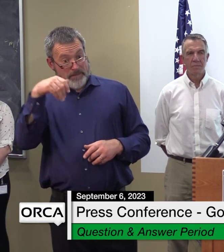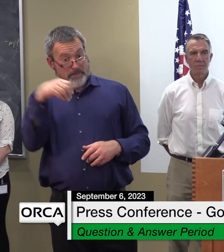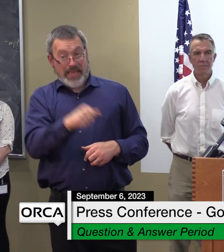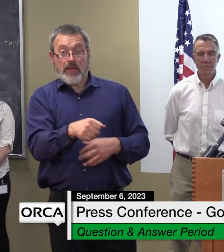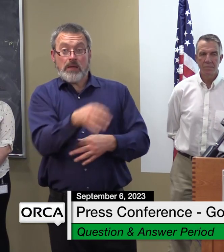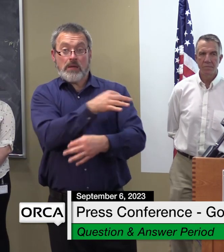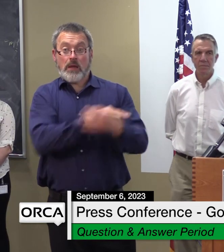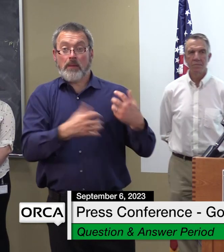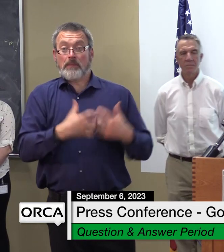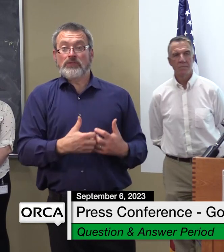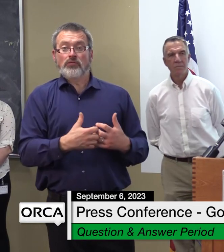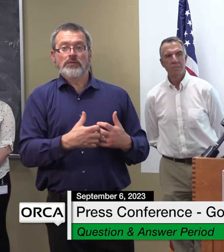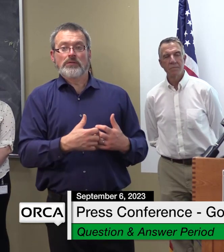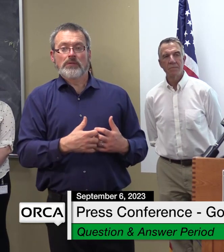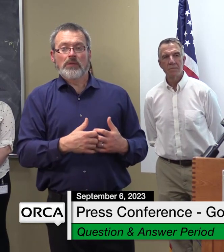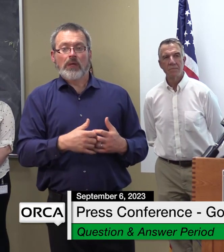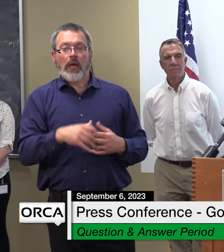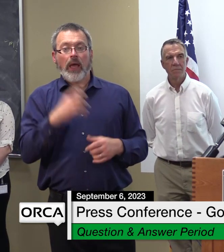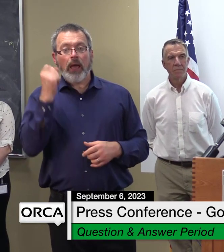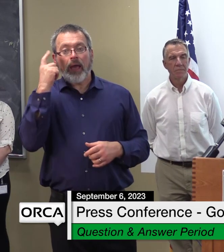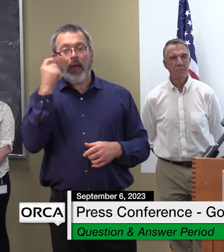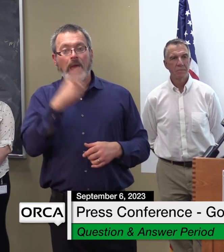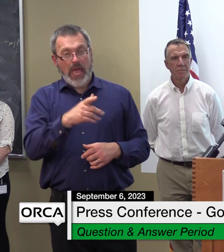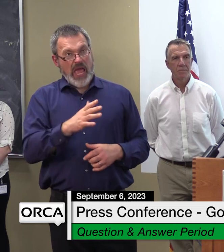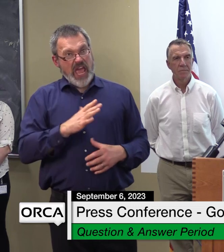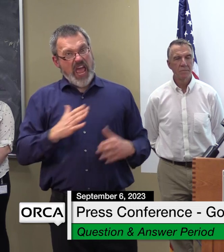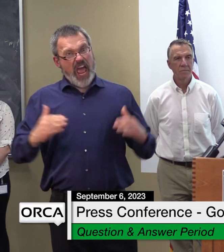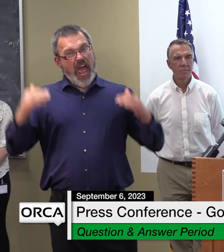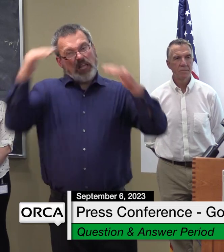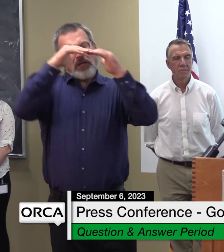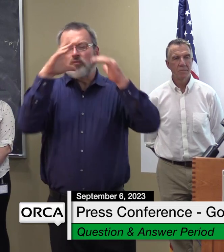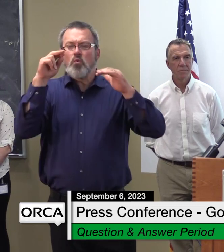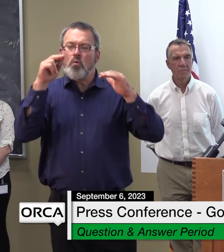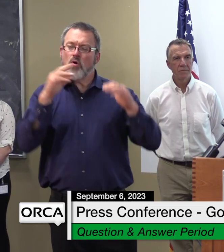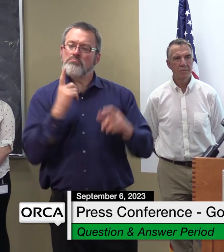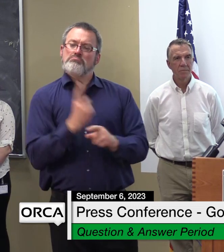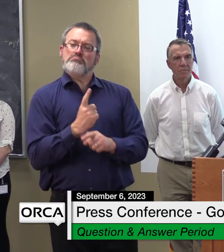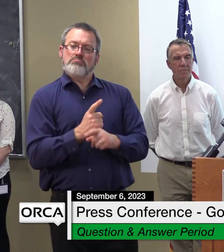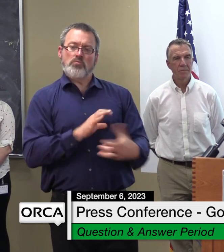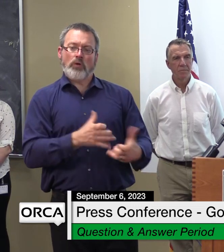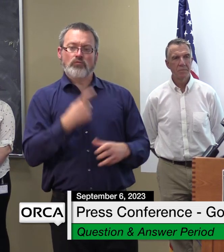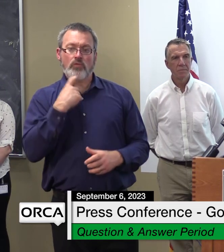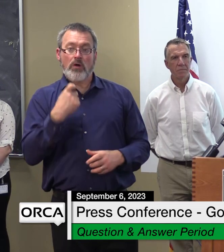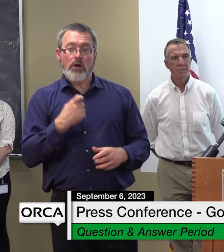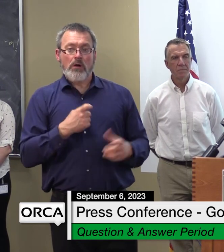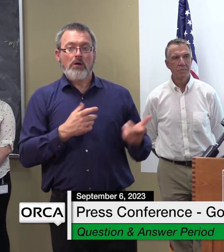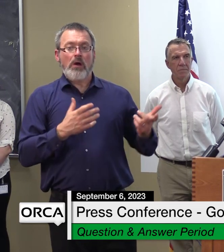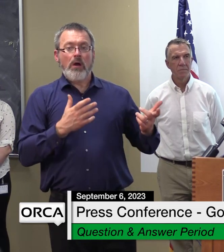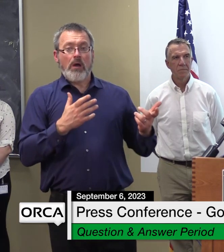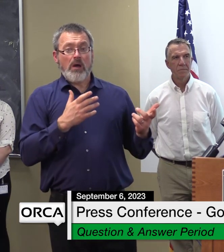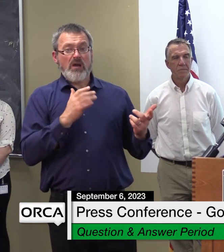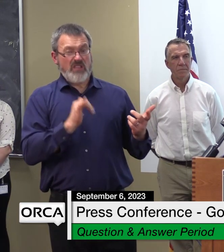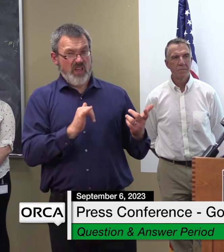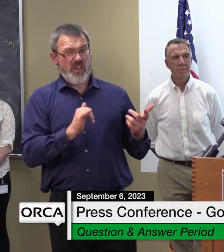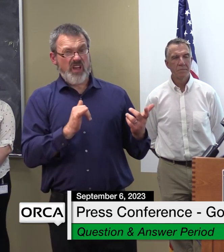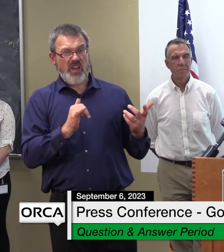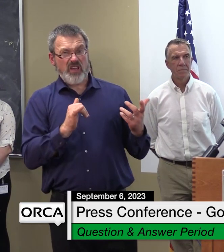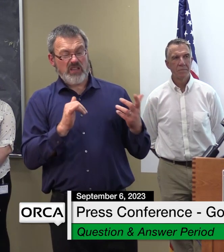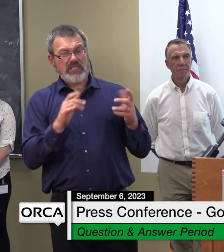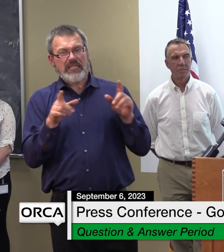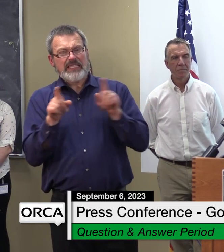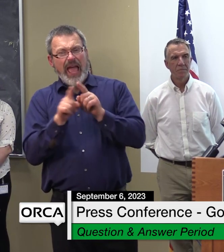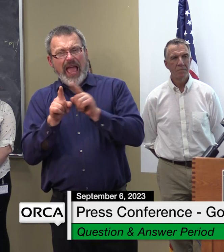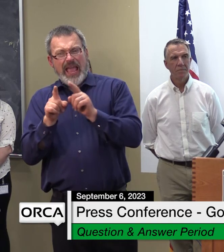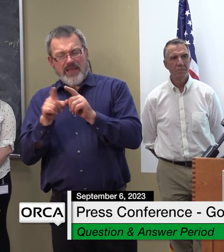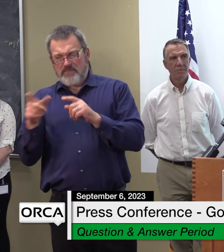like the top model, but you'll get money for like an economy model. Is that different with mobile homes?